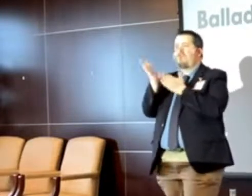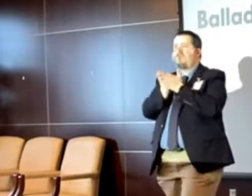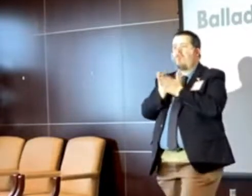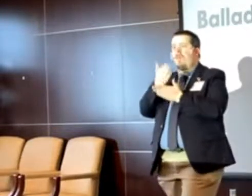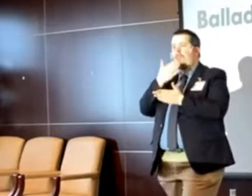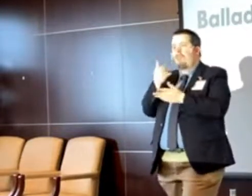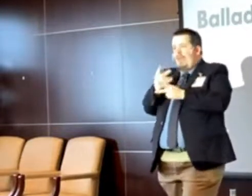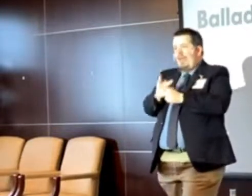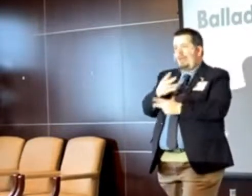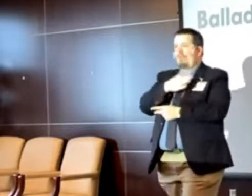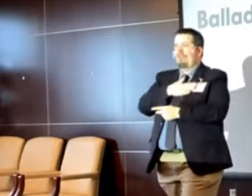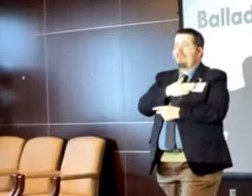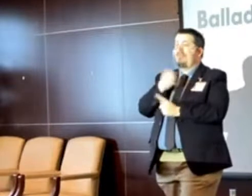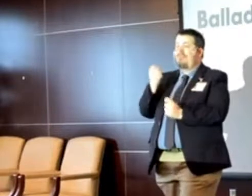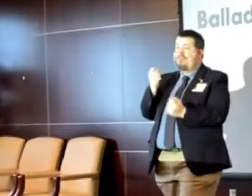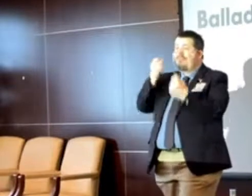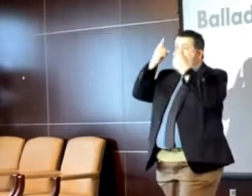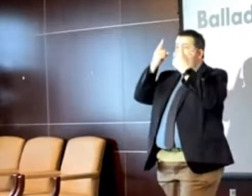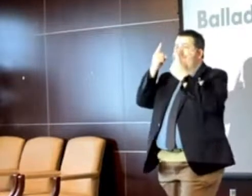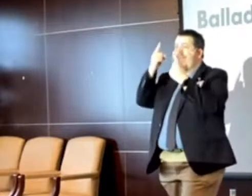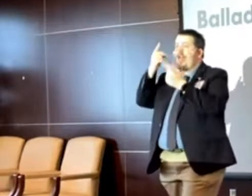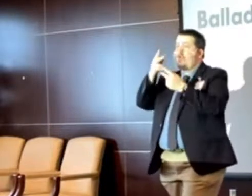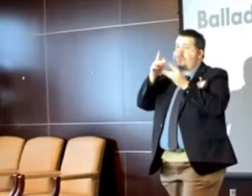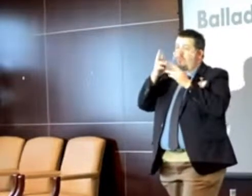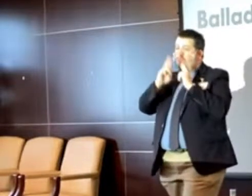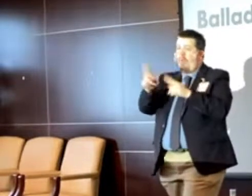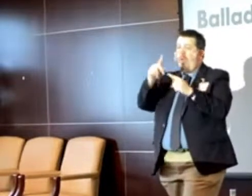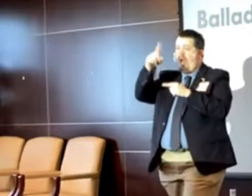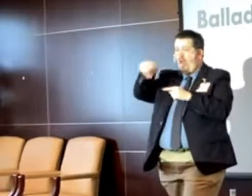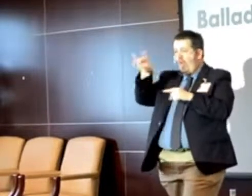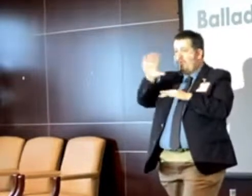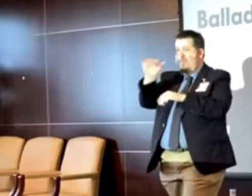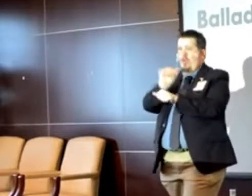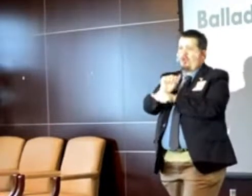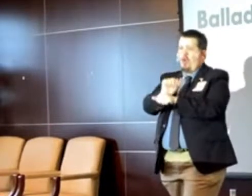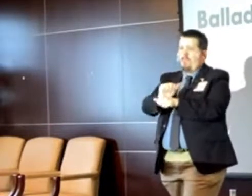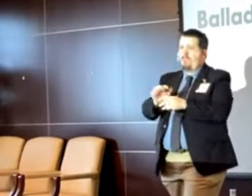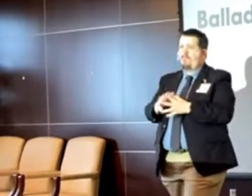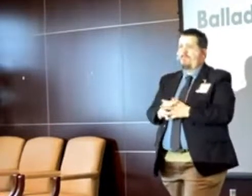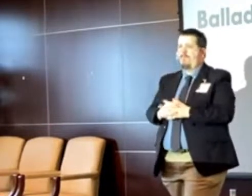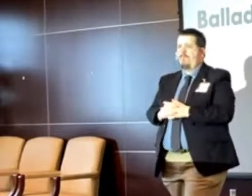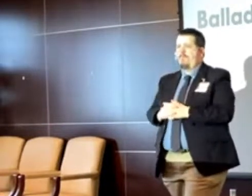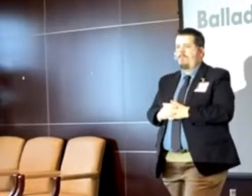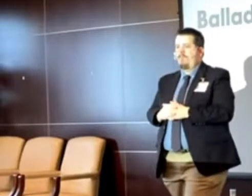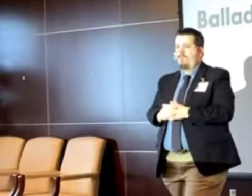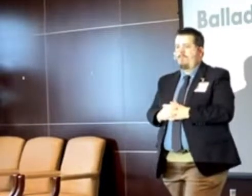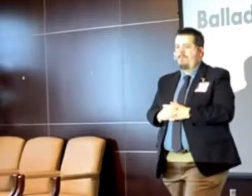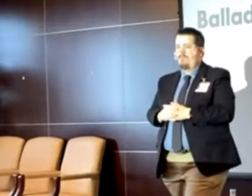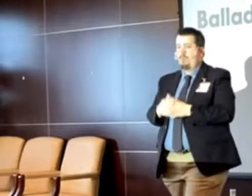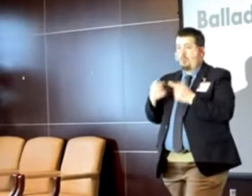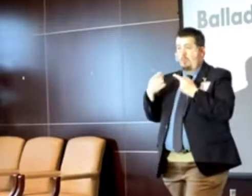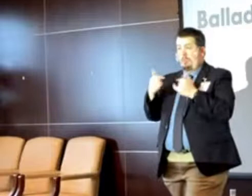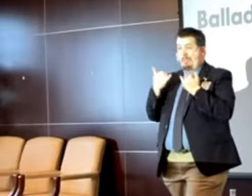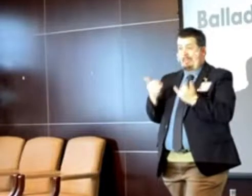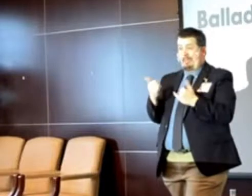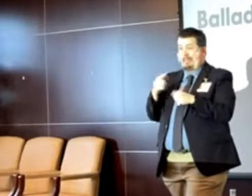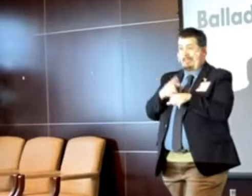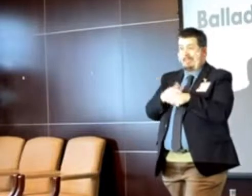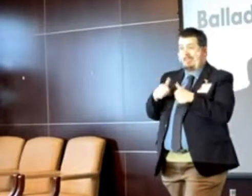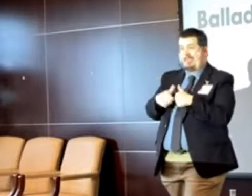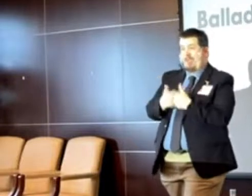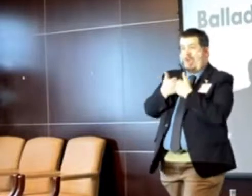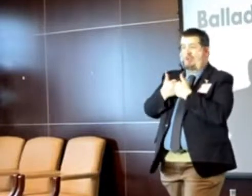care. Please be understanding and respectful to them as they do their jobs. During these unprecedented and